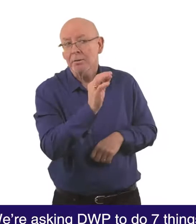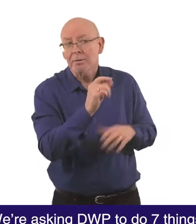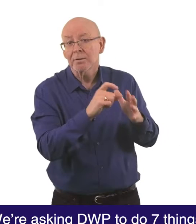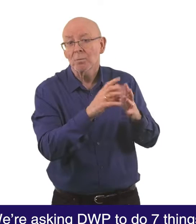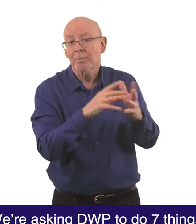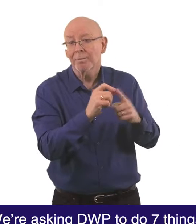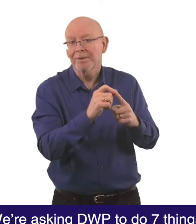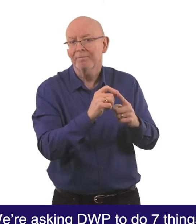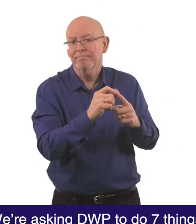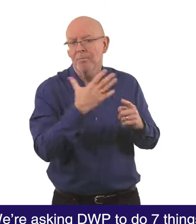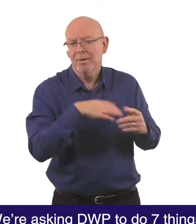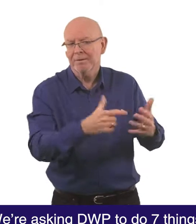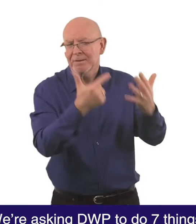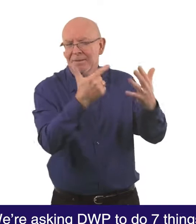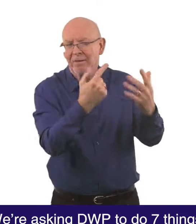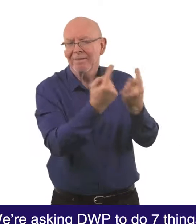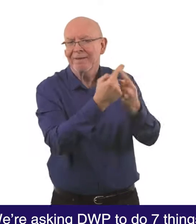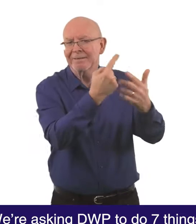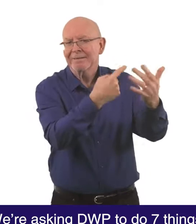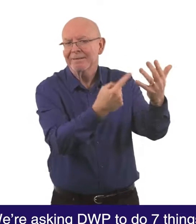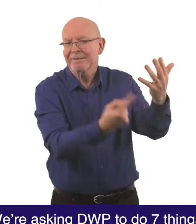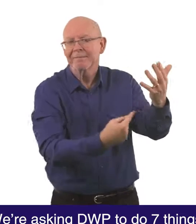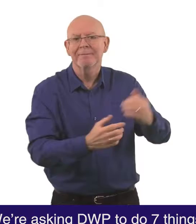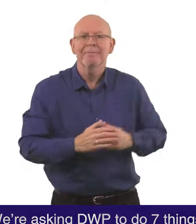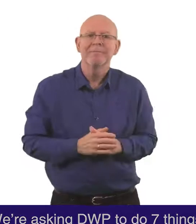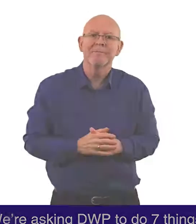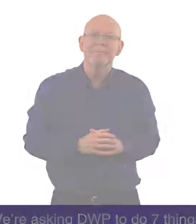We're asking DWP to do 7 things.